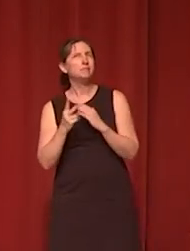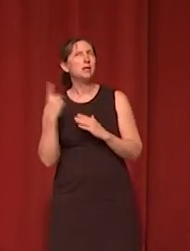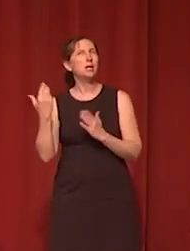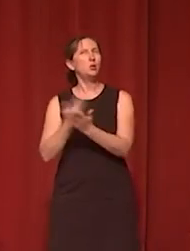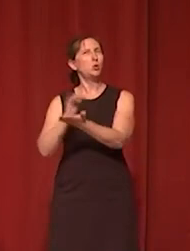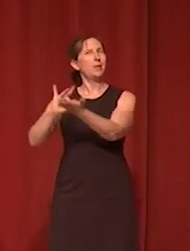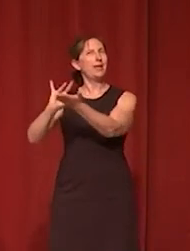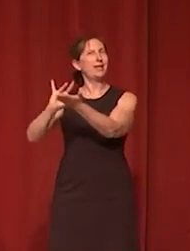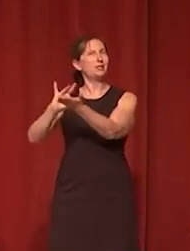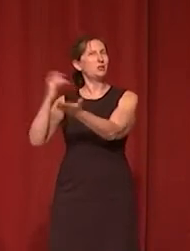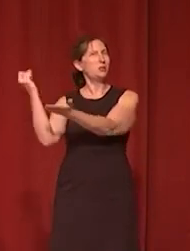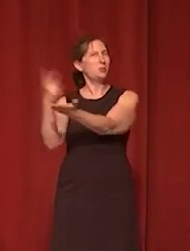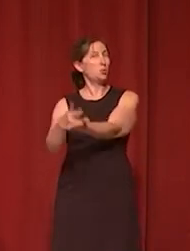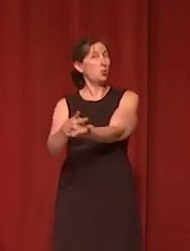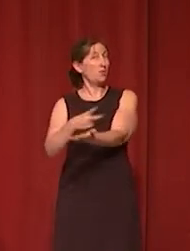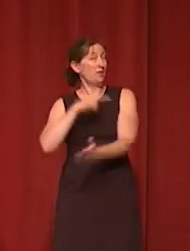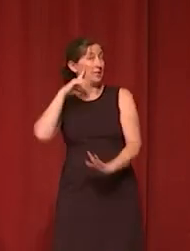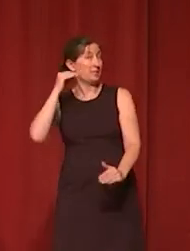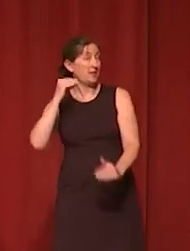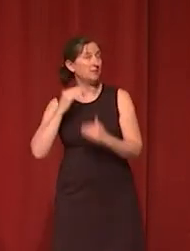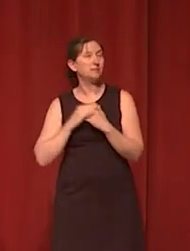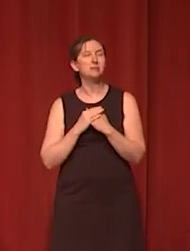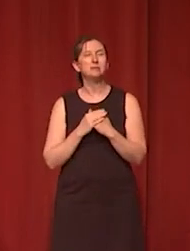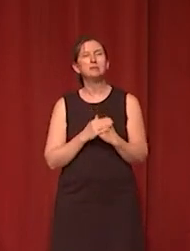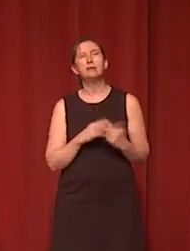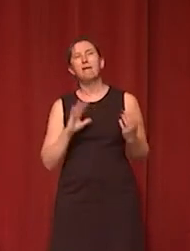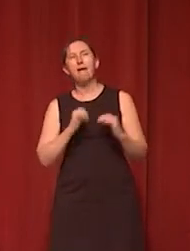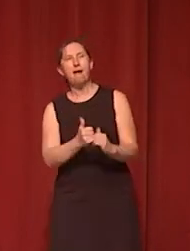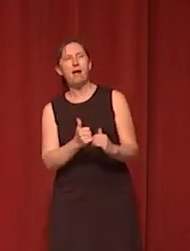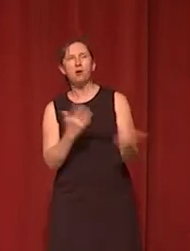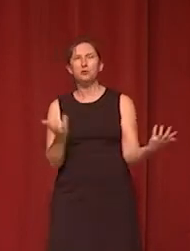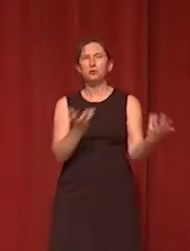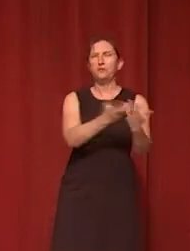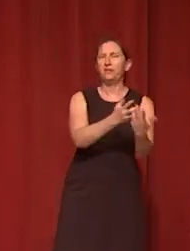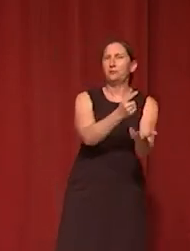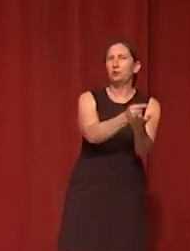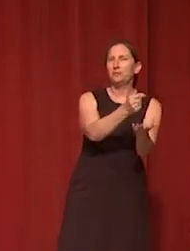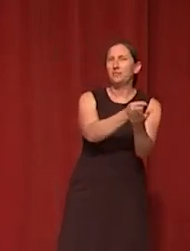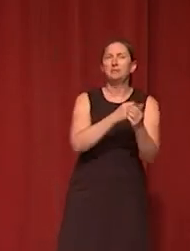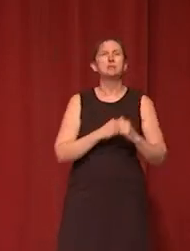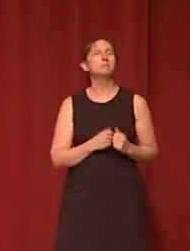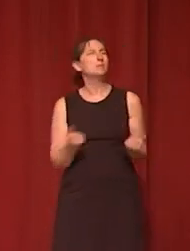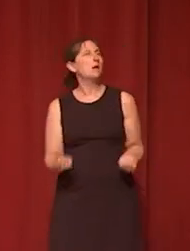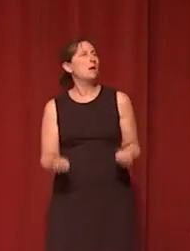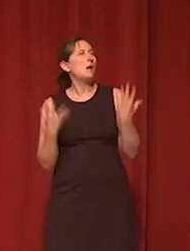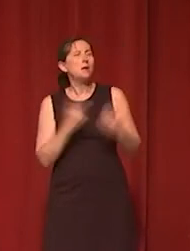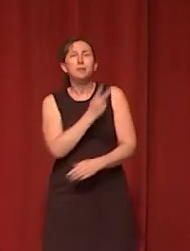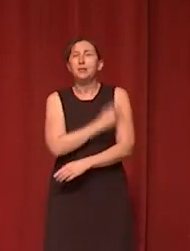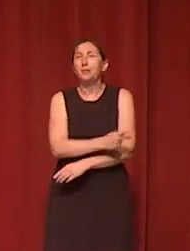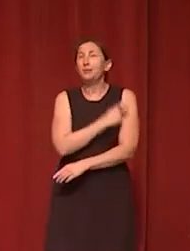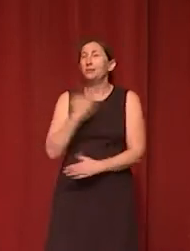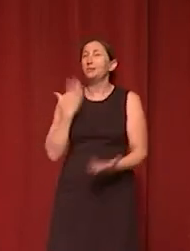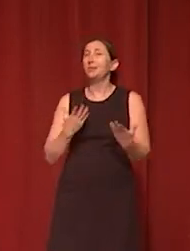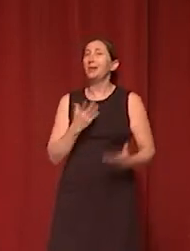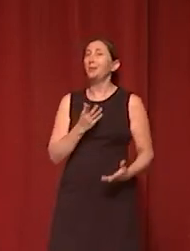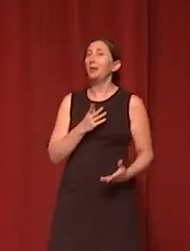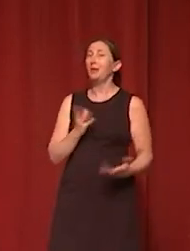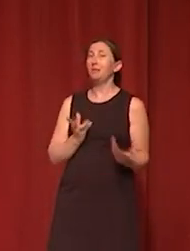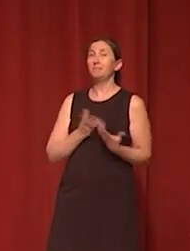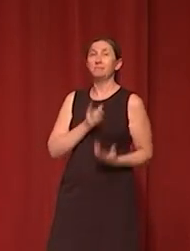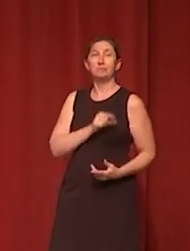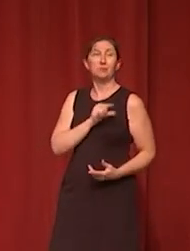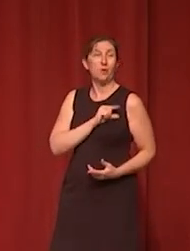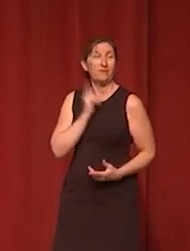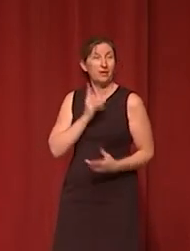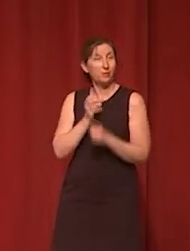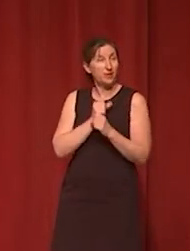fits into the treatment pathways for patients, how many patients may be impacted, all in anticipation of